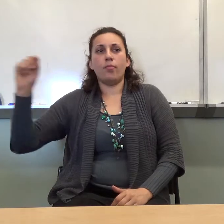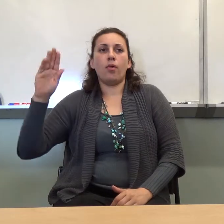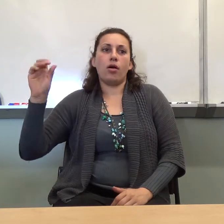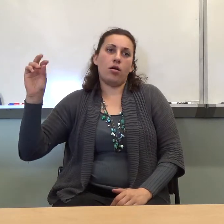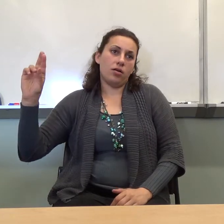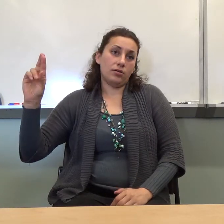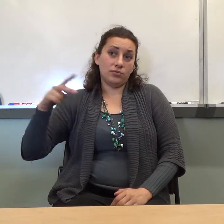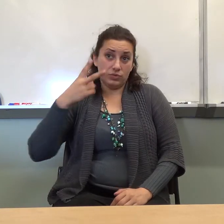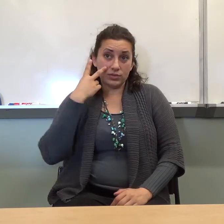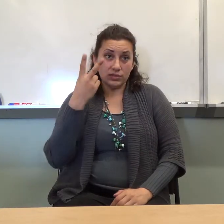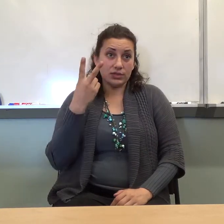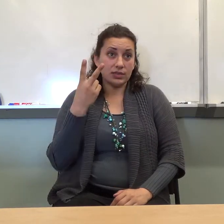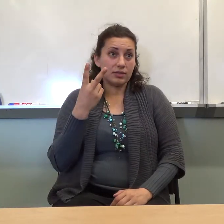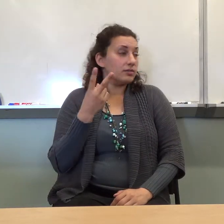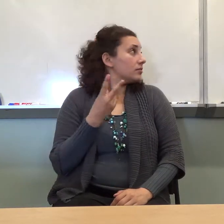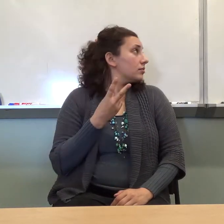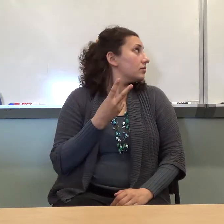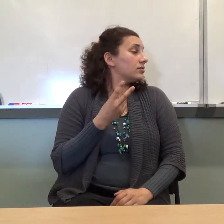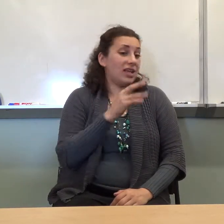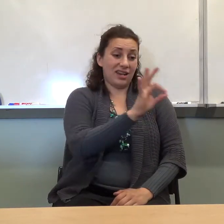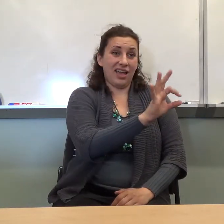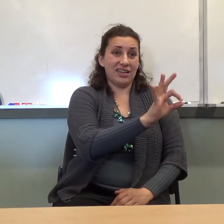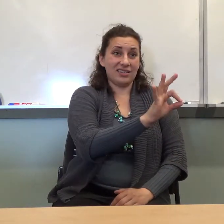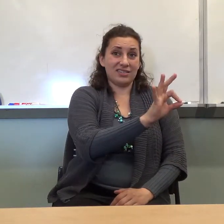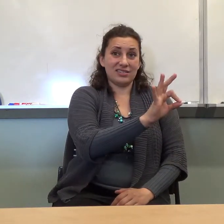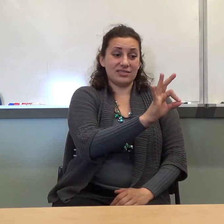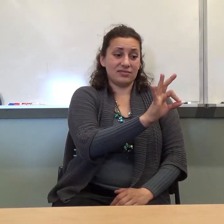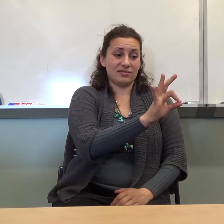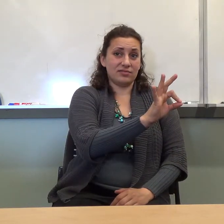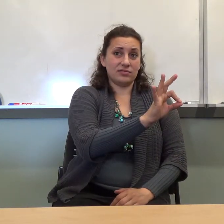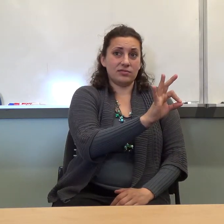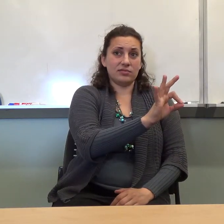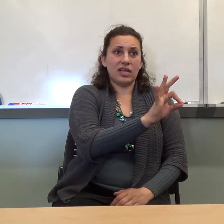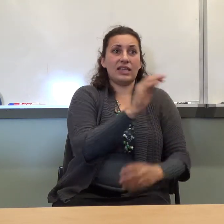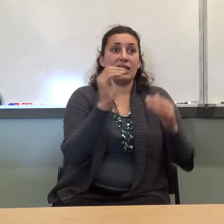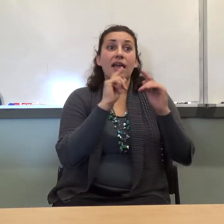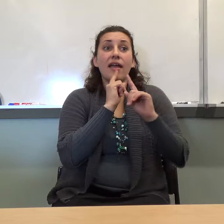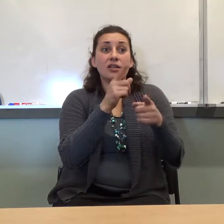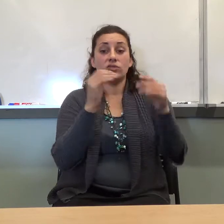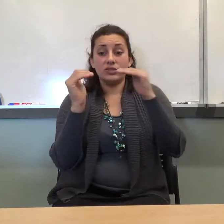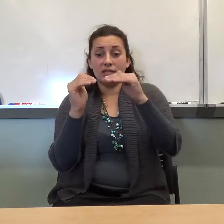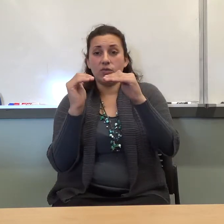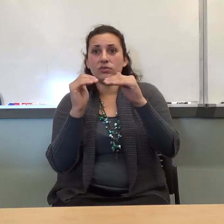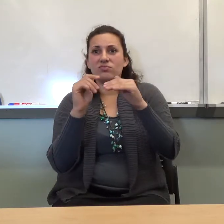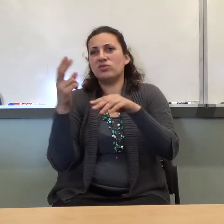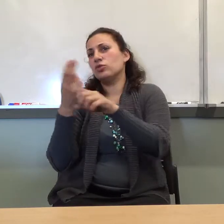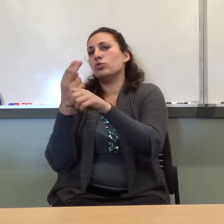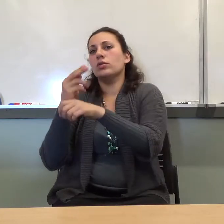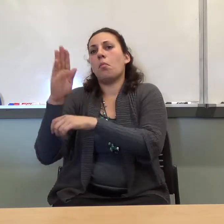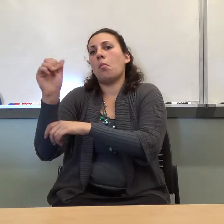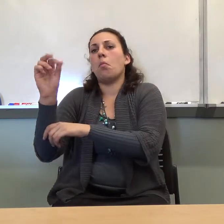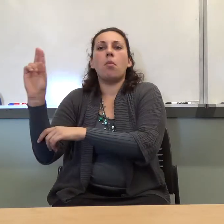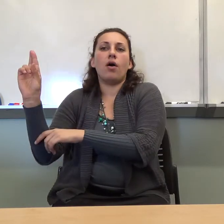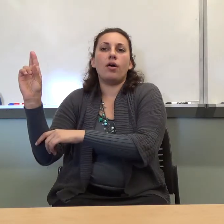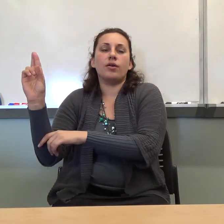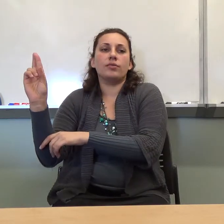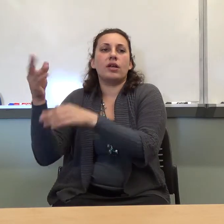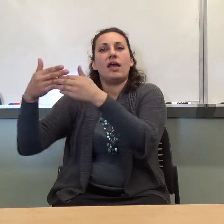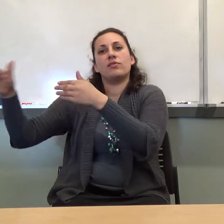Yeah. It looks like all you do with ninths is put a bar over the numerator. And that's true. It is correct with ninths. 7 ninths, no